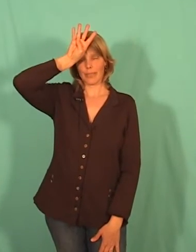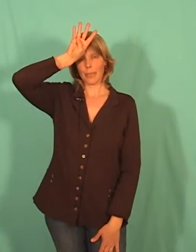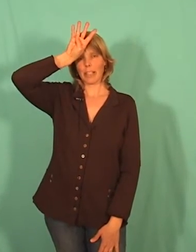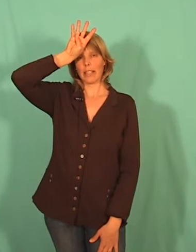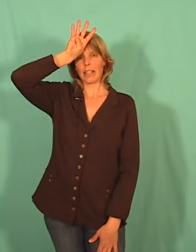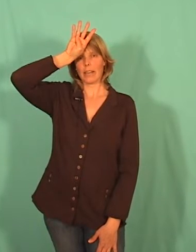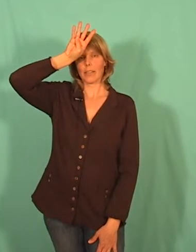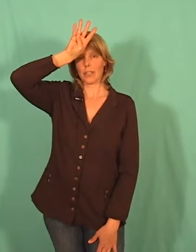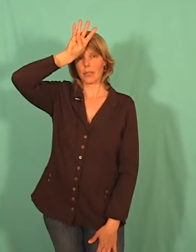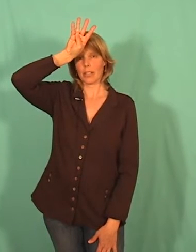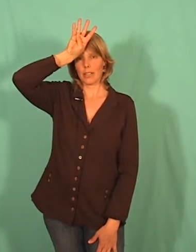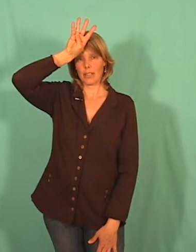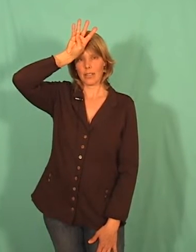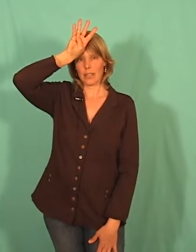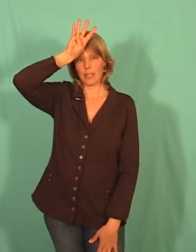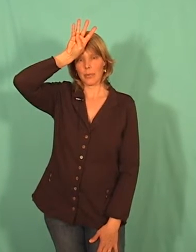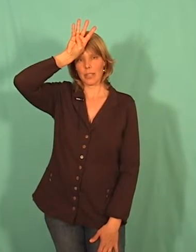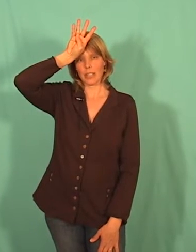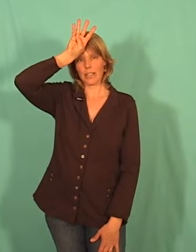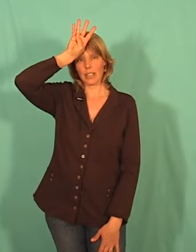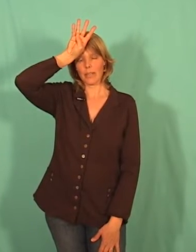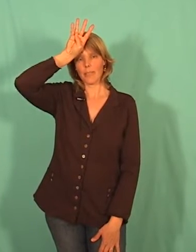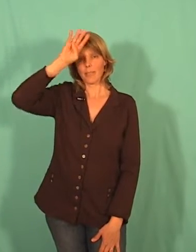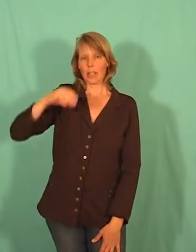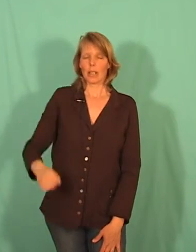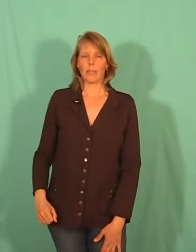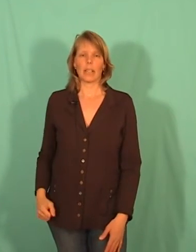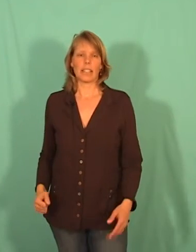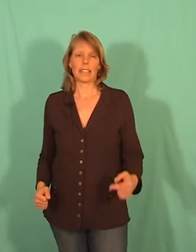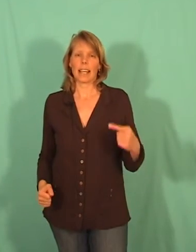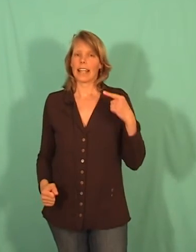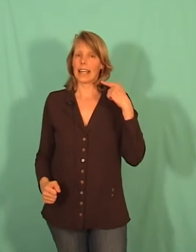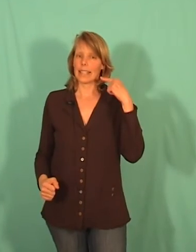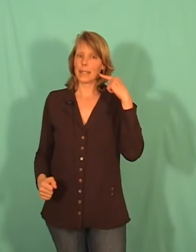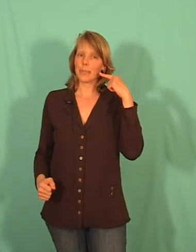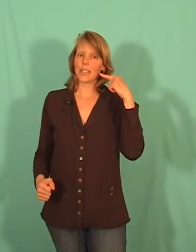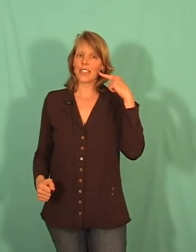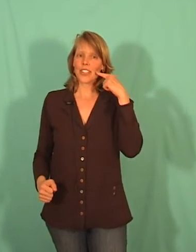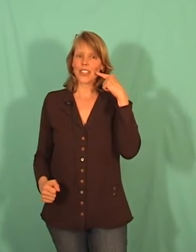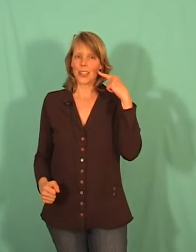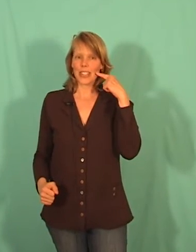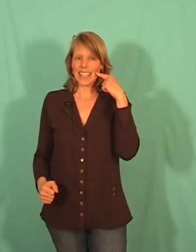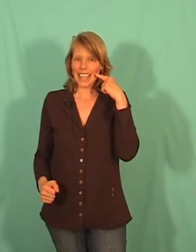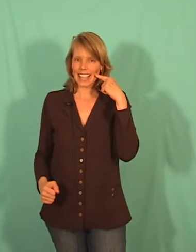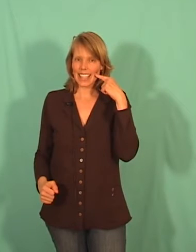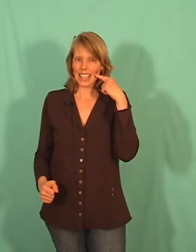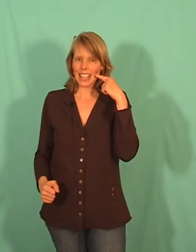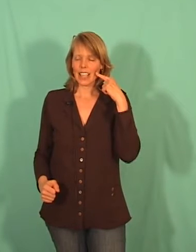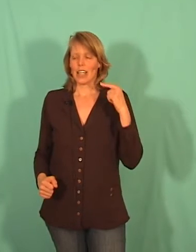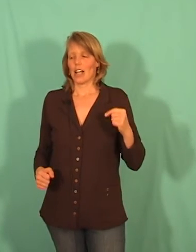spiky hair, so he was Stephen. My niece Katie had dimples, so she was Katie.